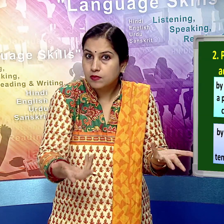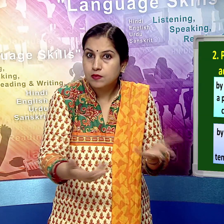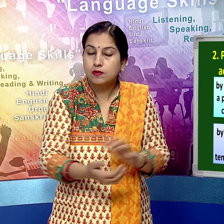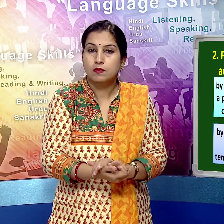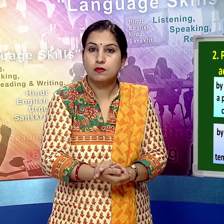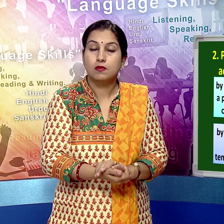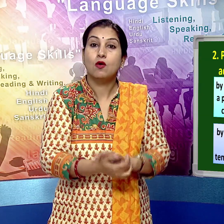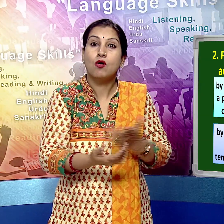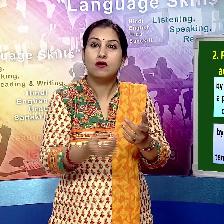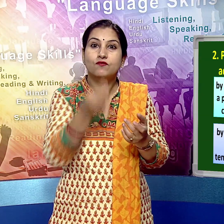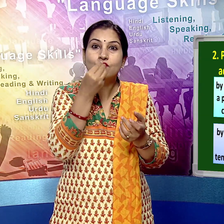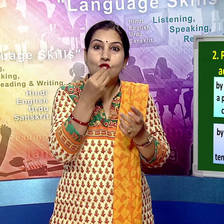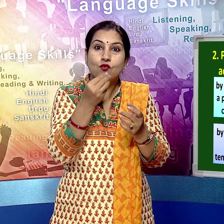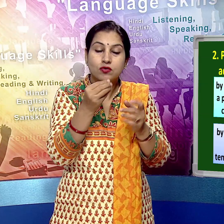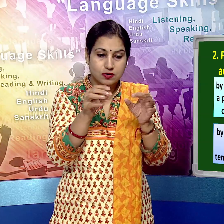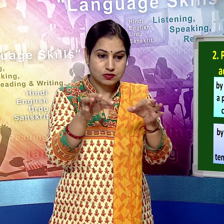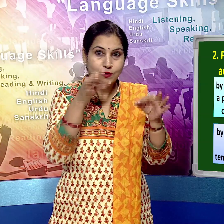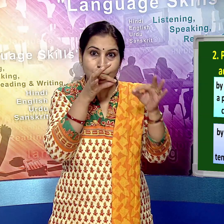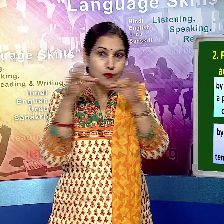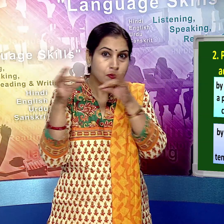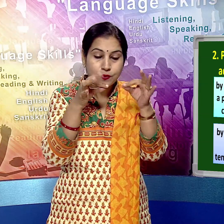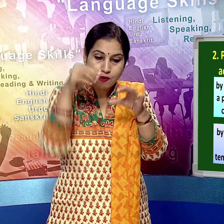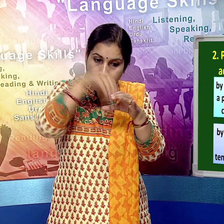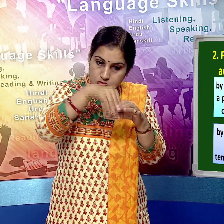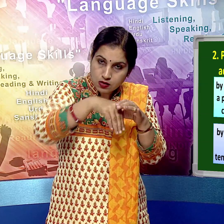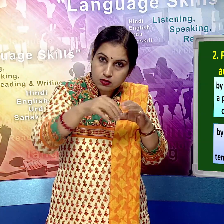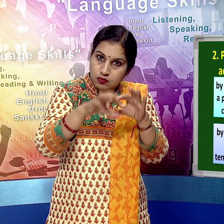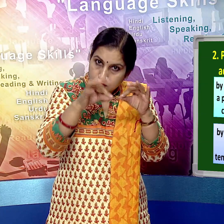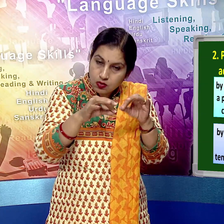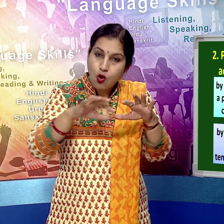food packed in polythene bags and aluminum foils,